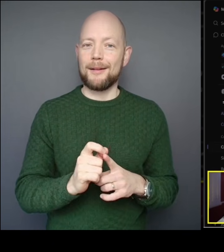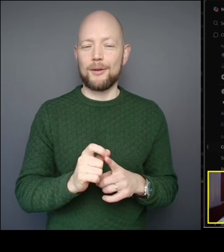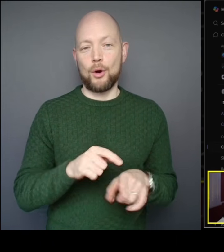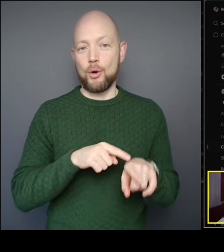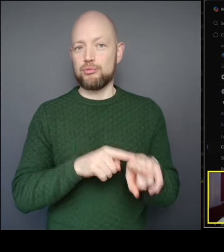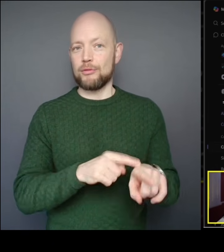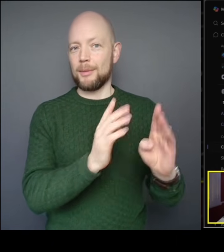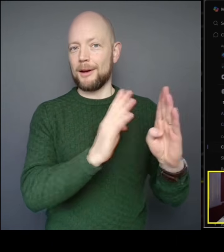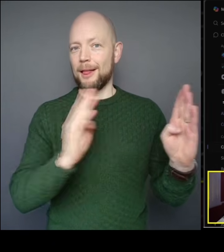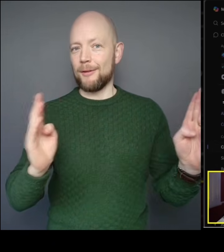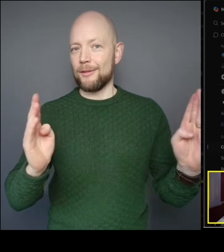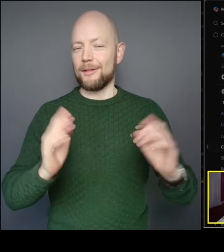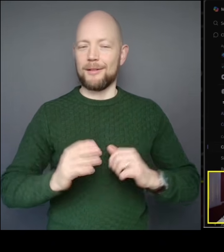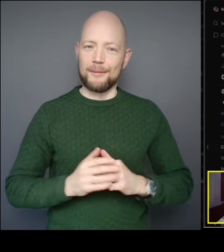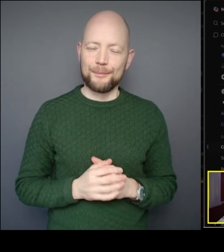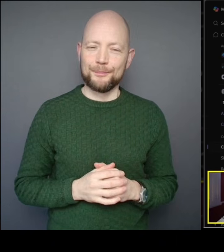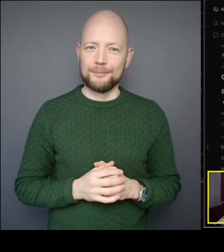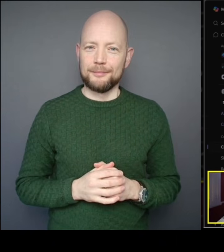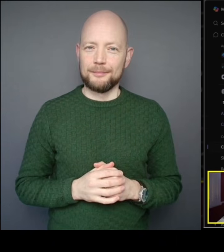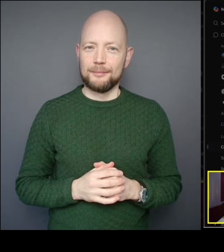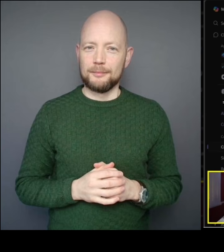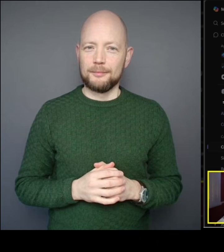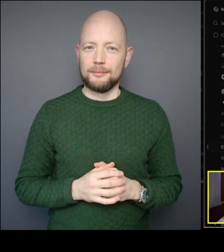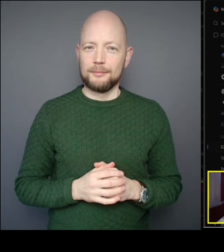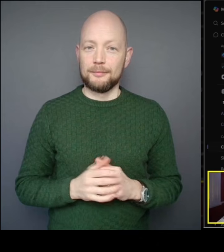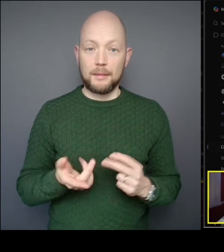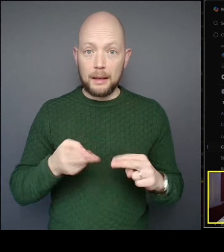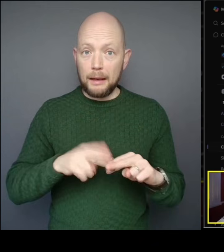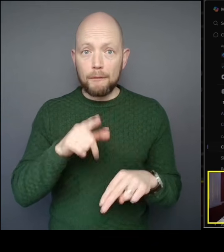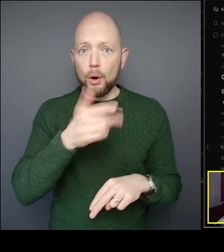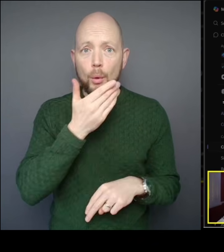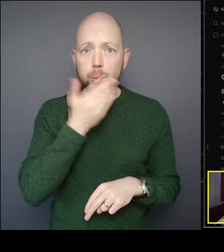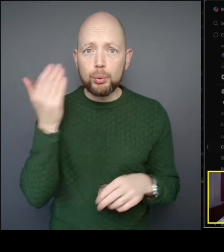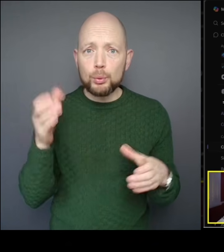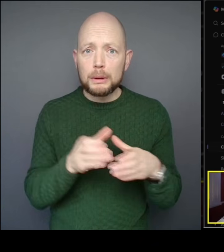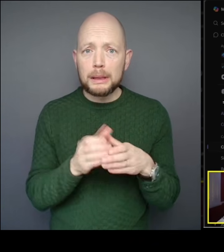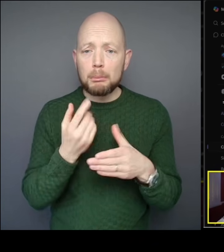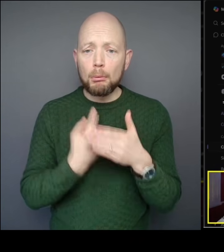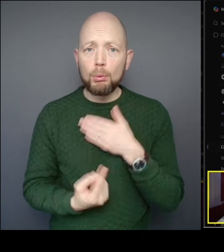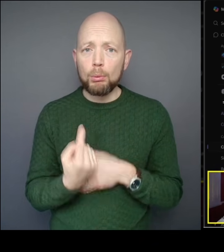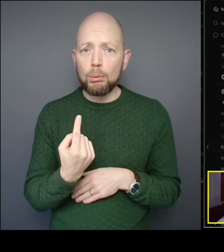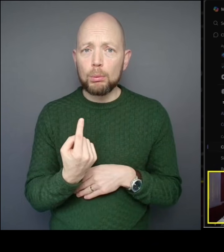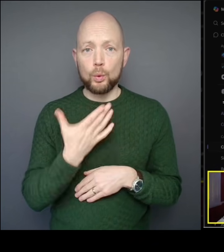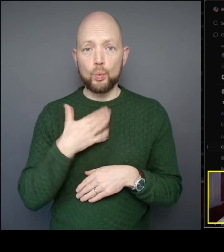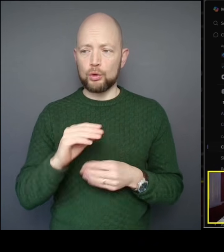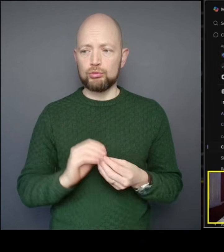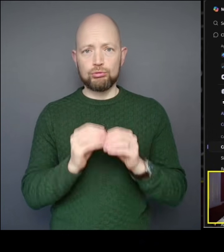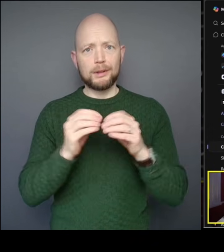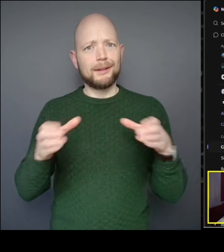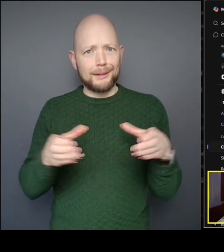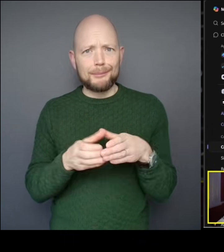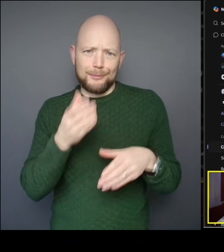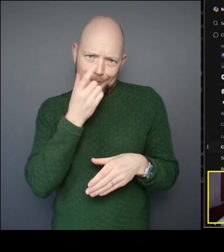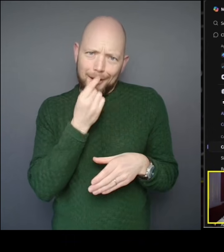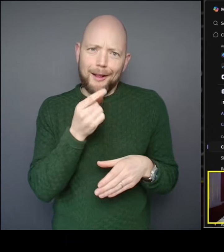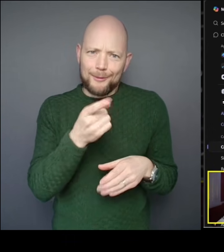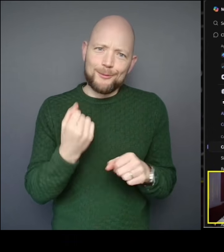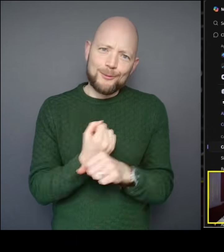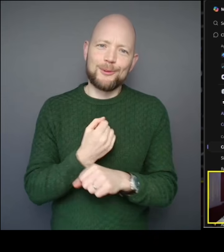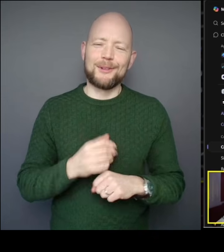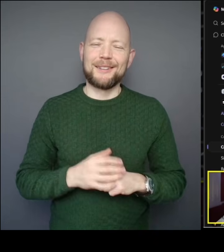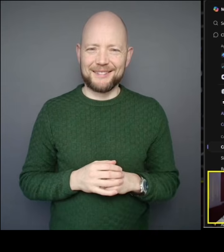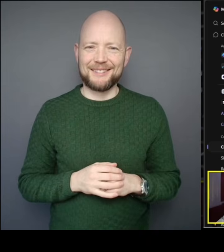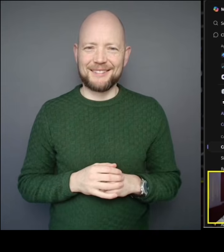gallery that's built in. And oh, by the way, if you don't have a team, you want to create your own team, this is just an exercise